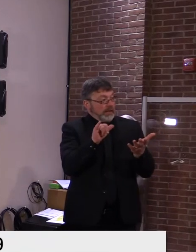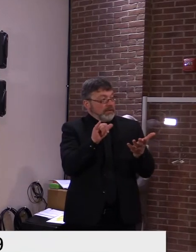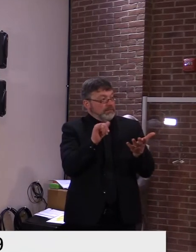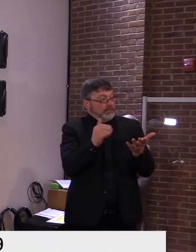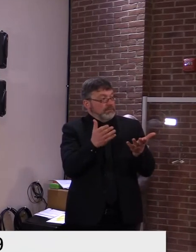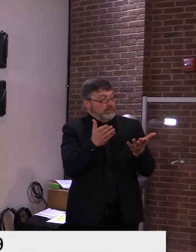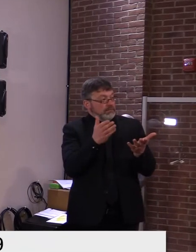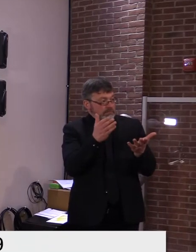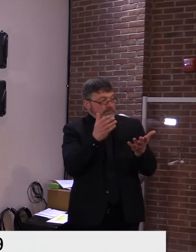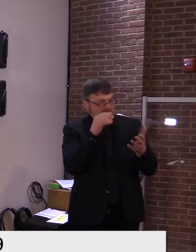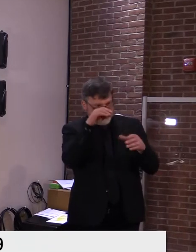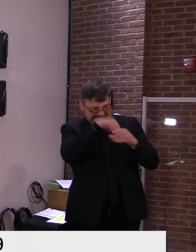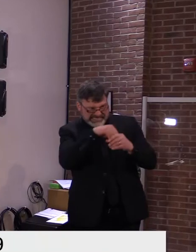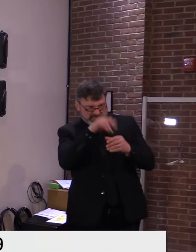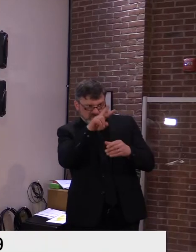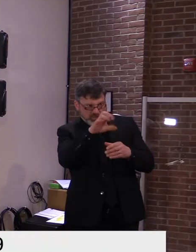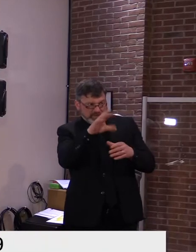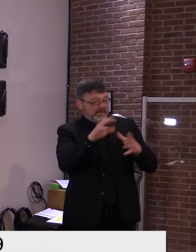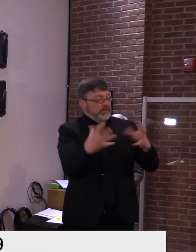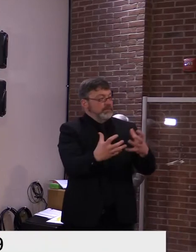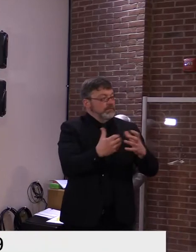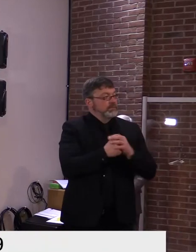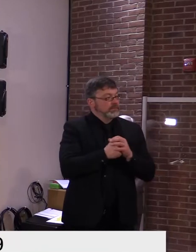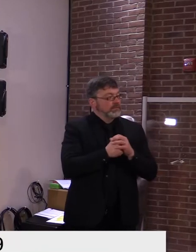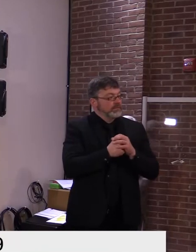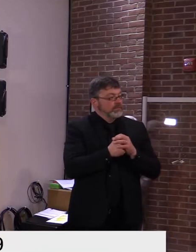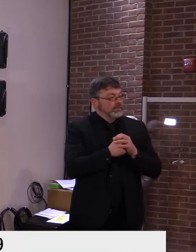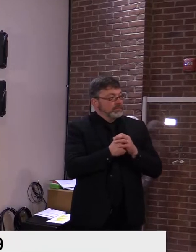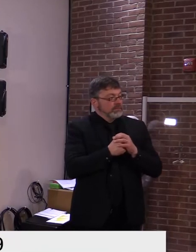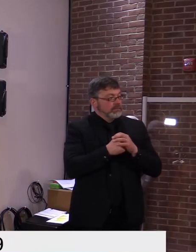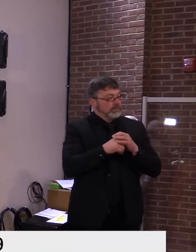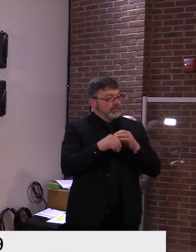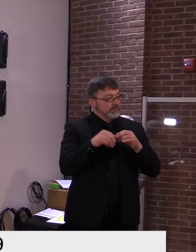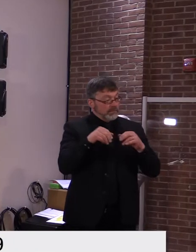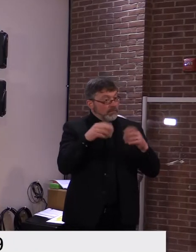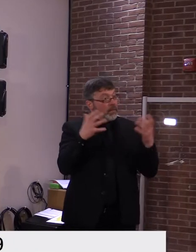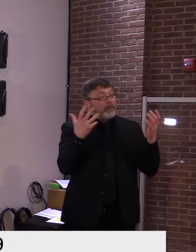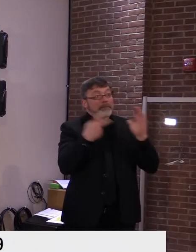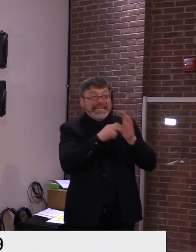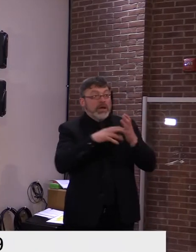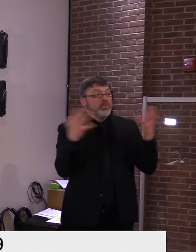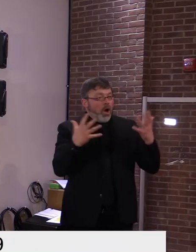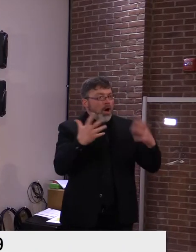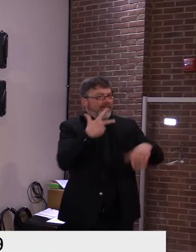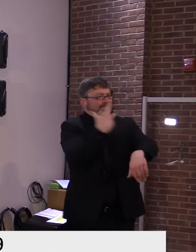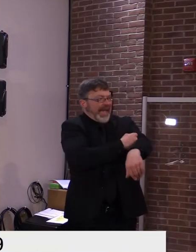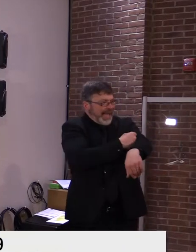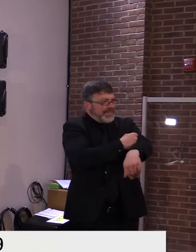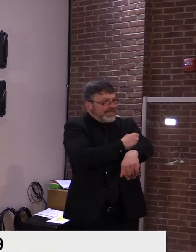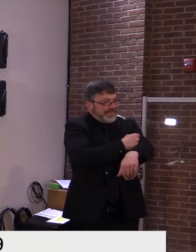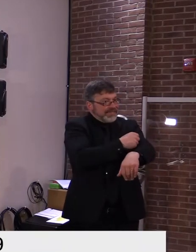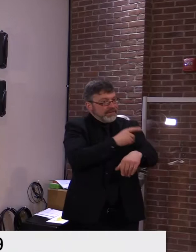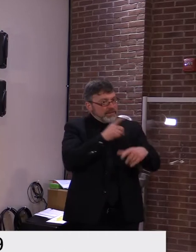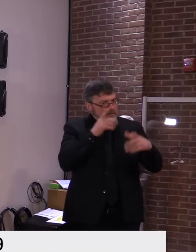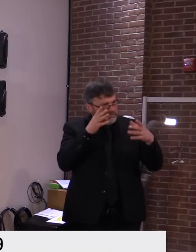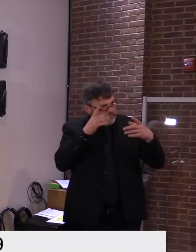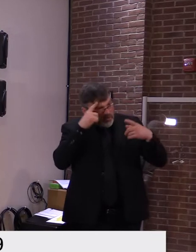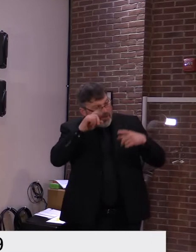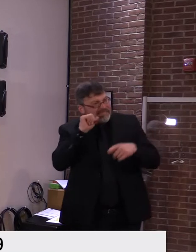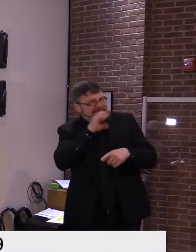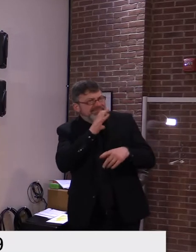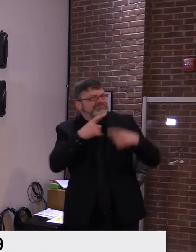giving you is the impact of that strategy on those who, by age alone, are in the most vulnerable